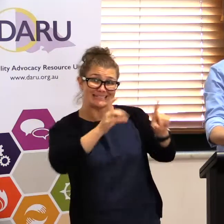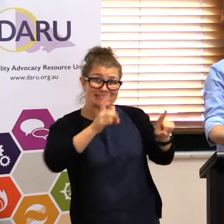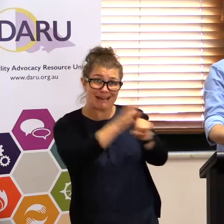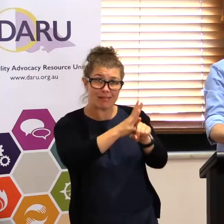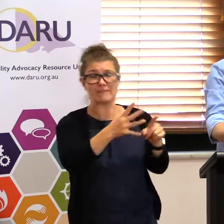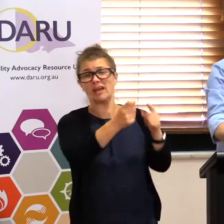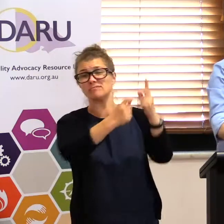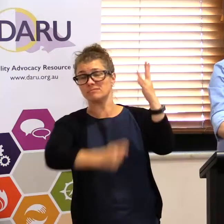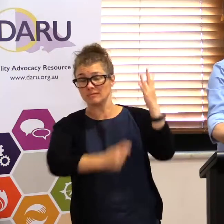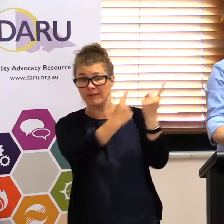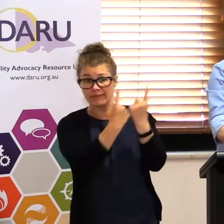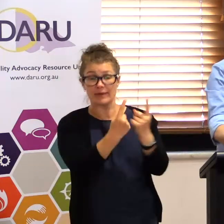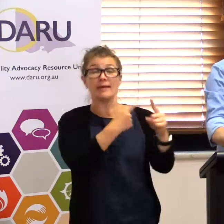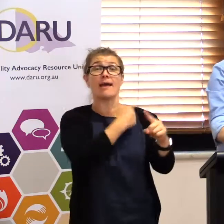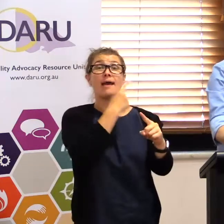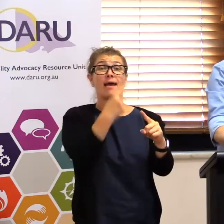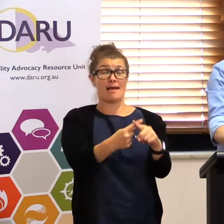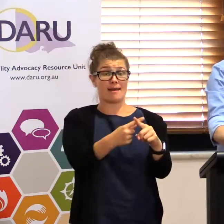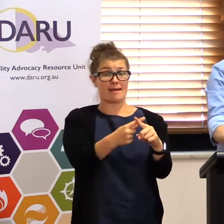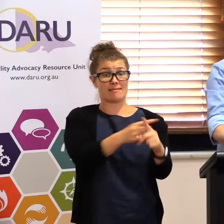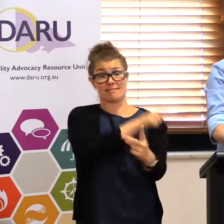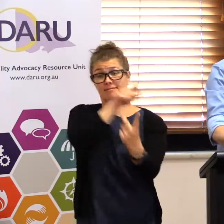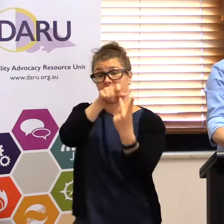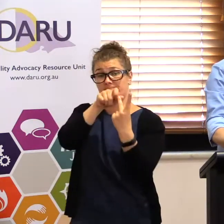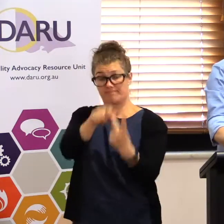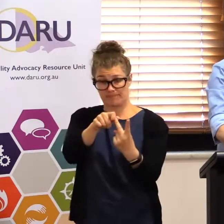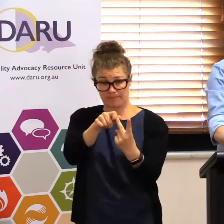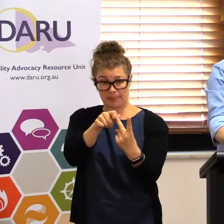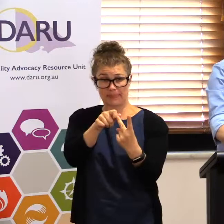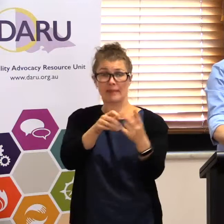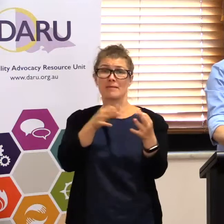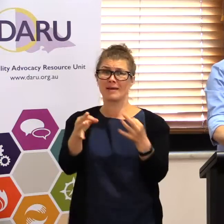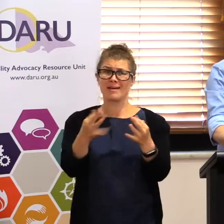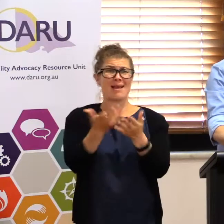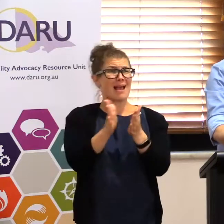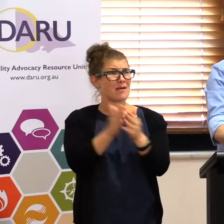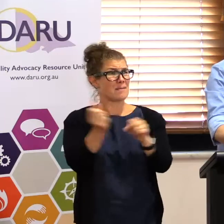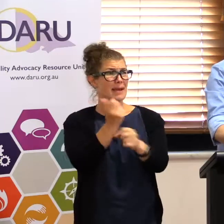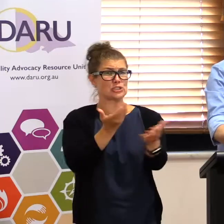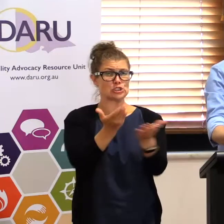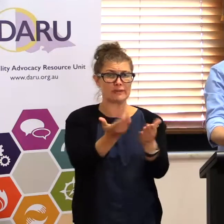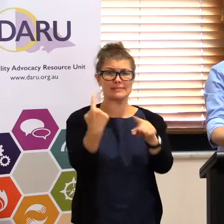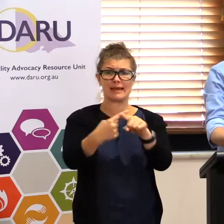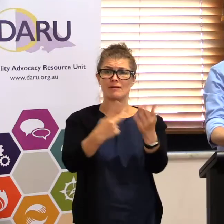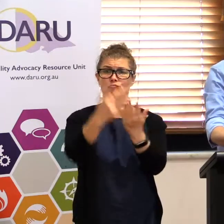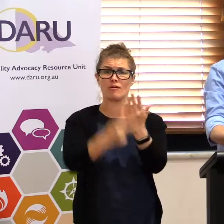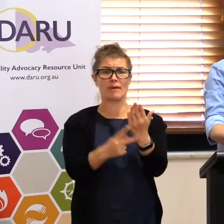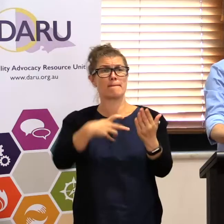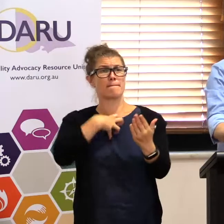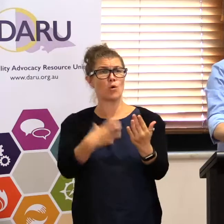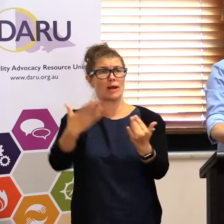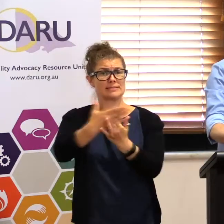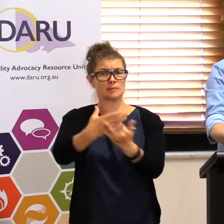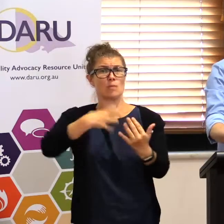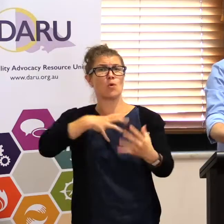forth. But there's also a whole part of the plan about how do we make our services and programs accessible and inclusive, and